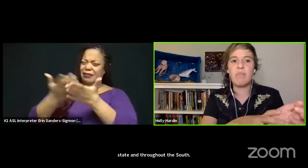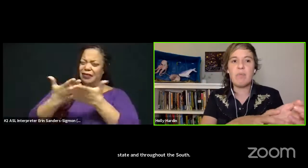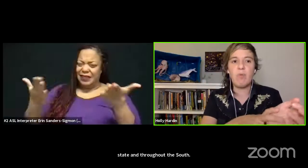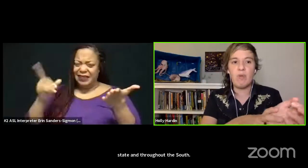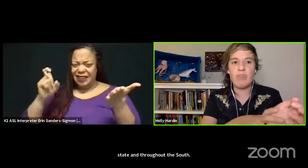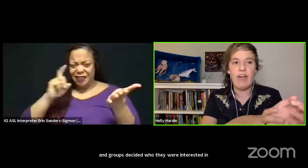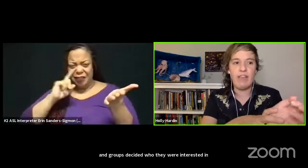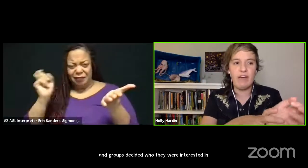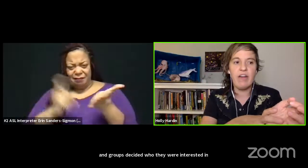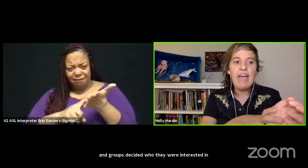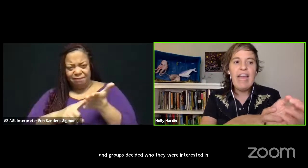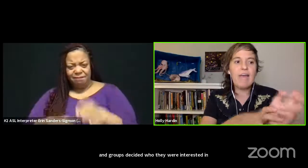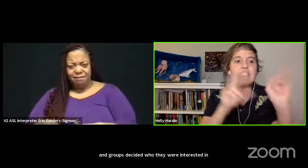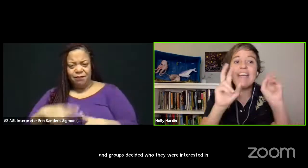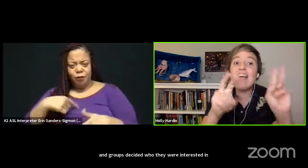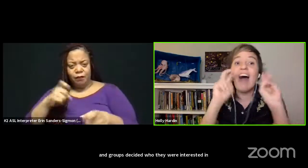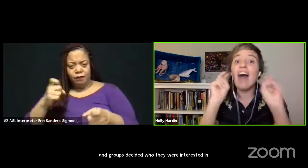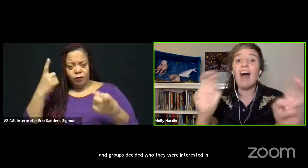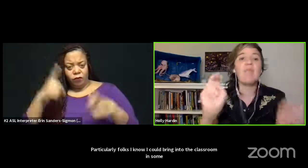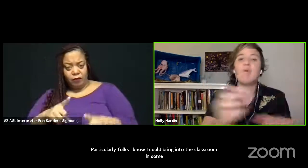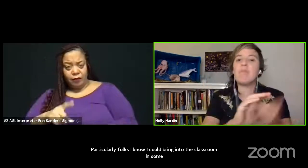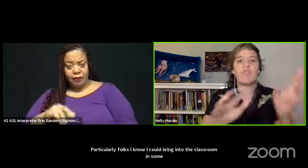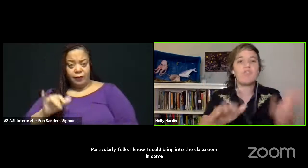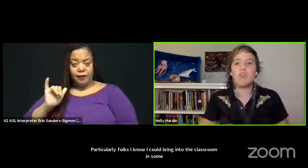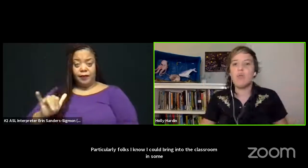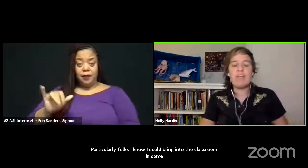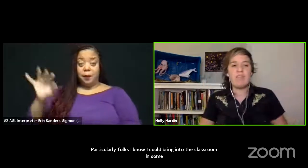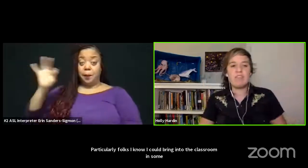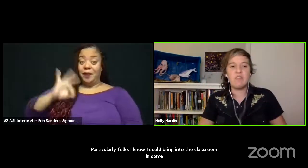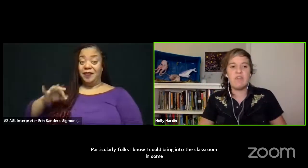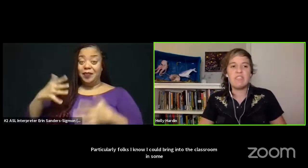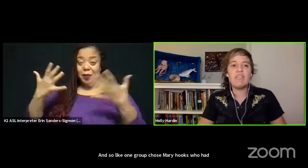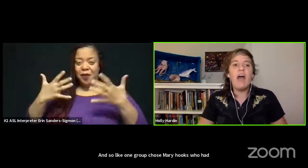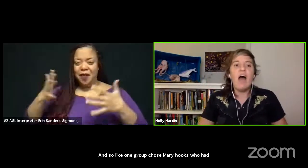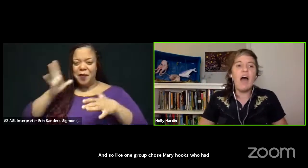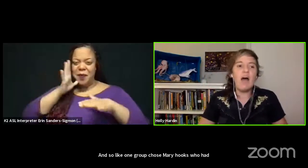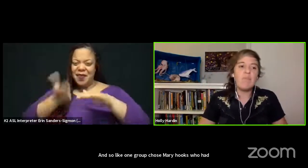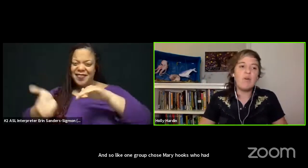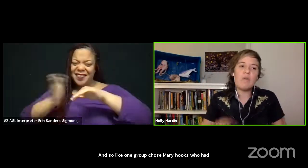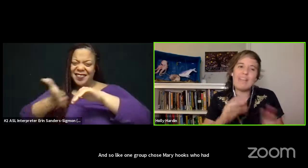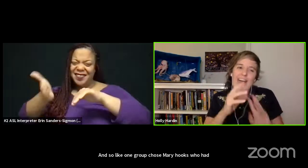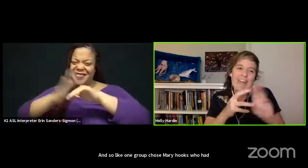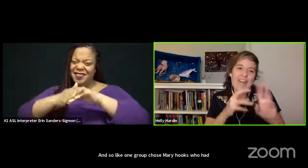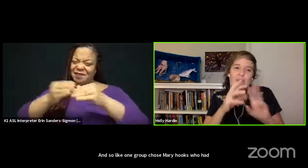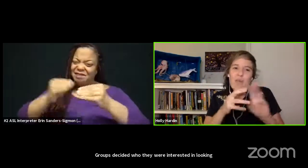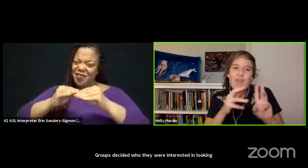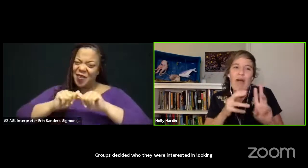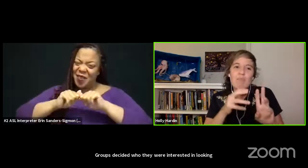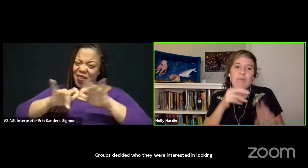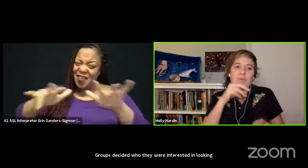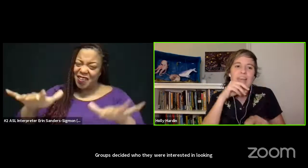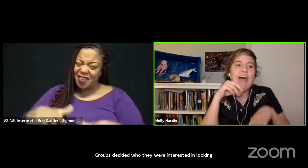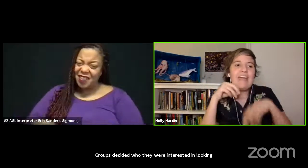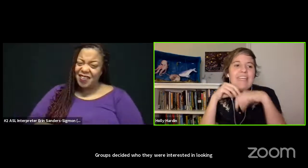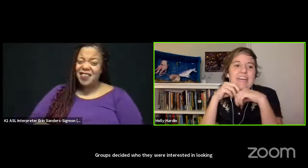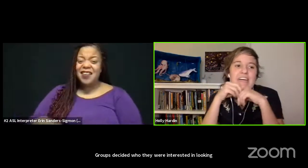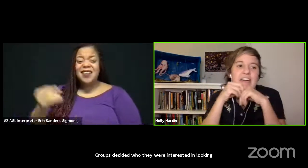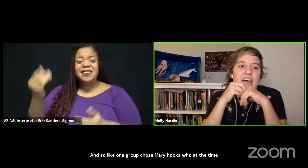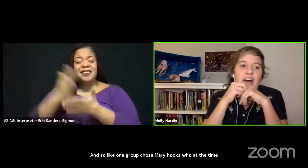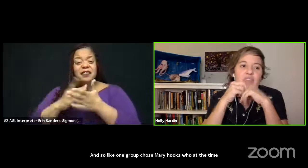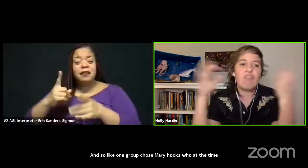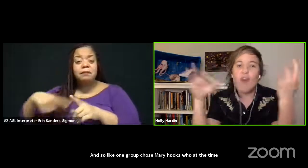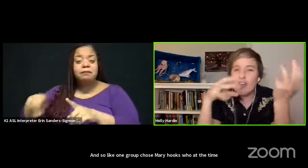affect some people more than other. And it was like an aha moment for so many of the students who had like been grappling with that